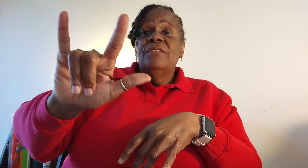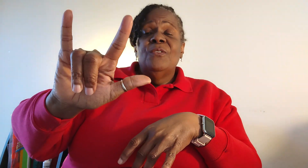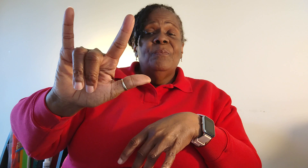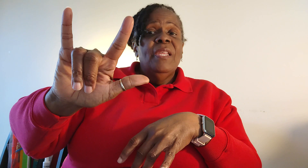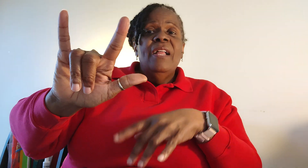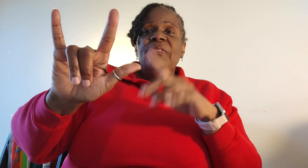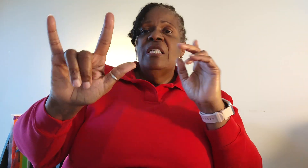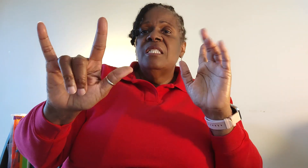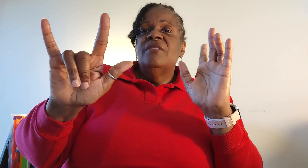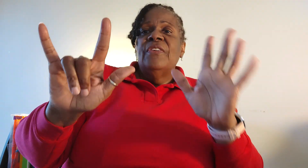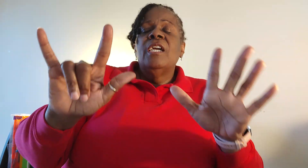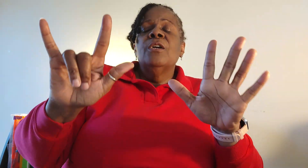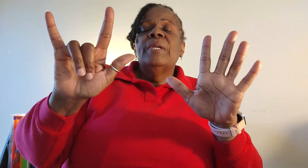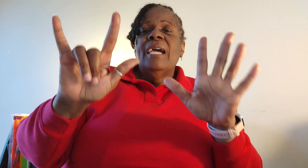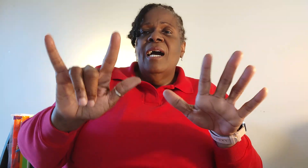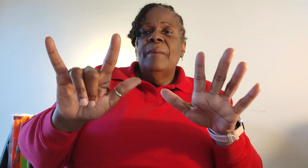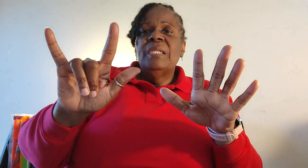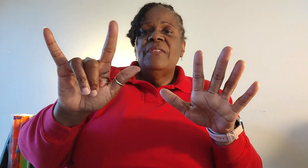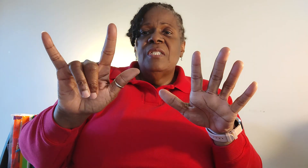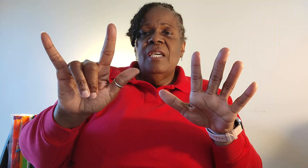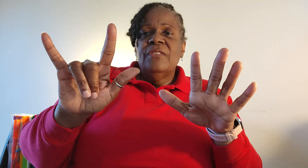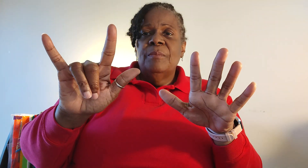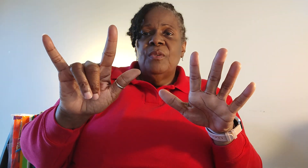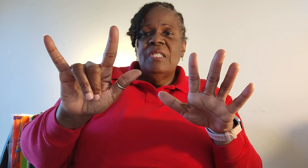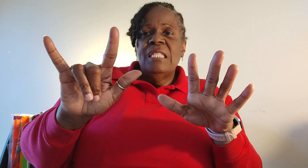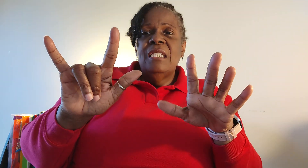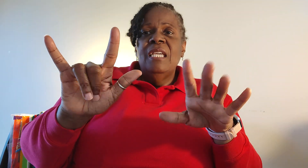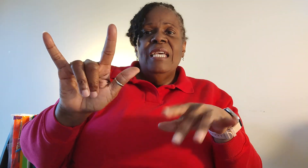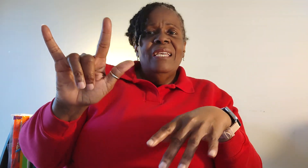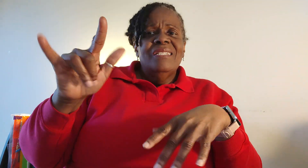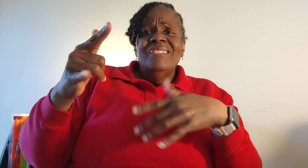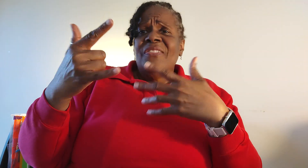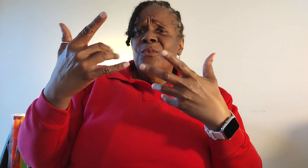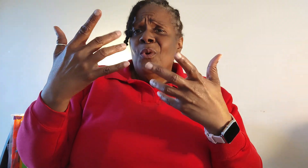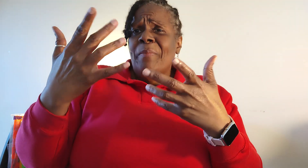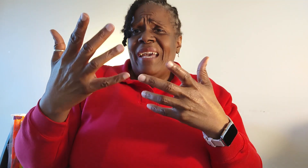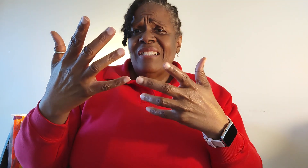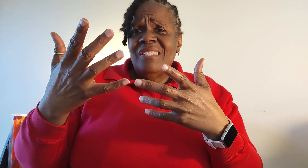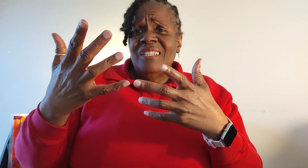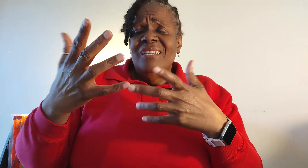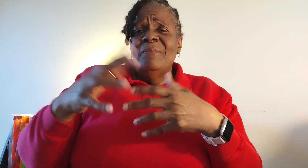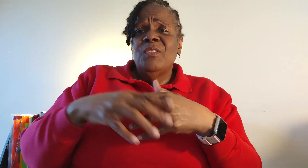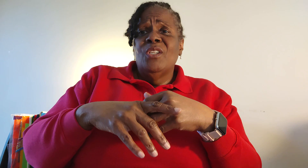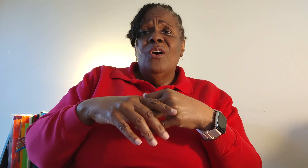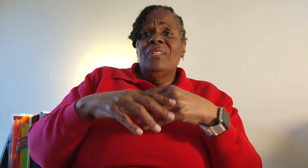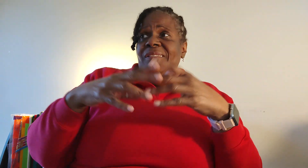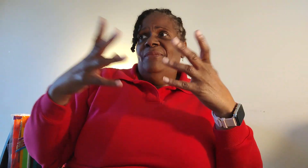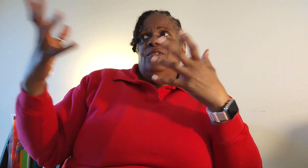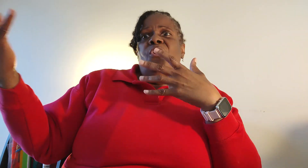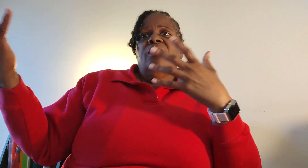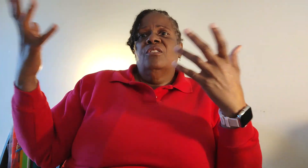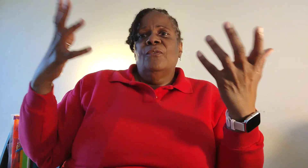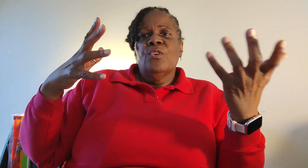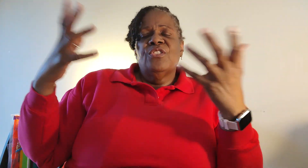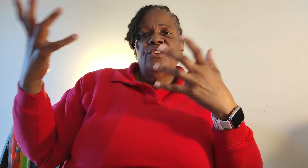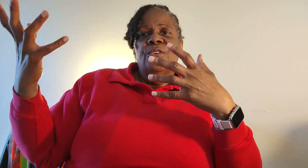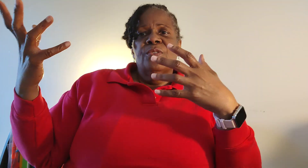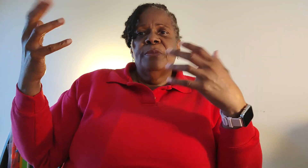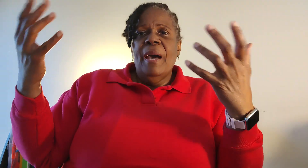you. This is very common in the deaf community. It's nothing romantic. If you're talking to, of course, to your spouse